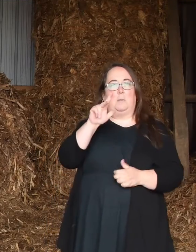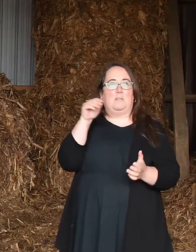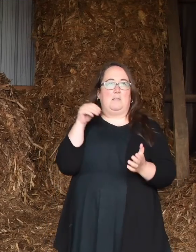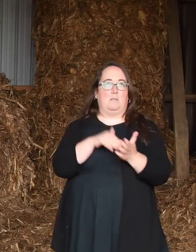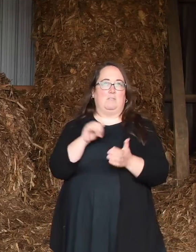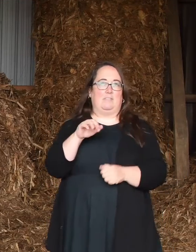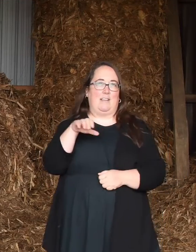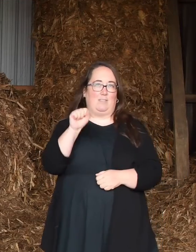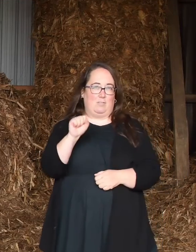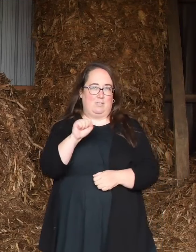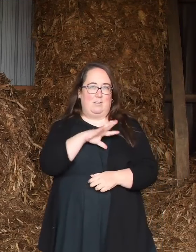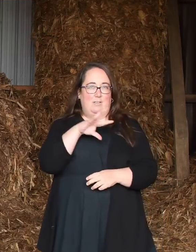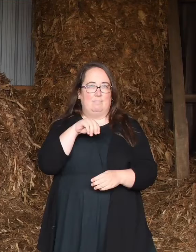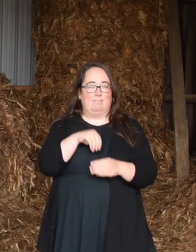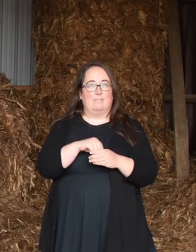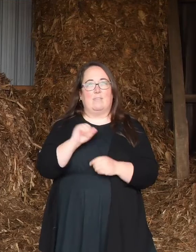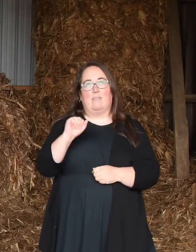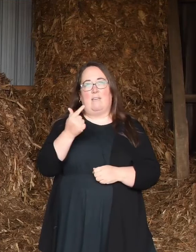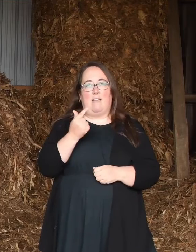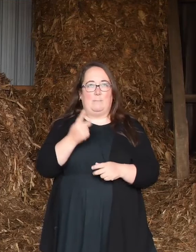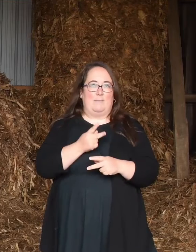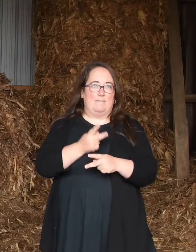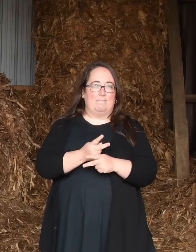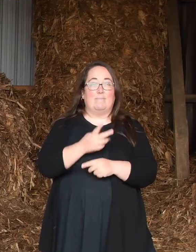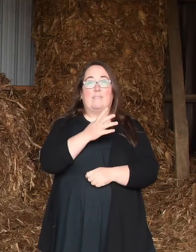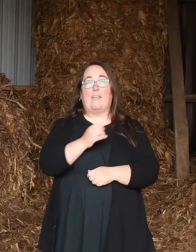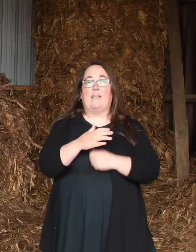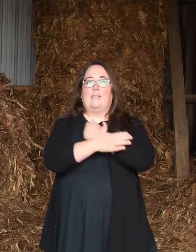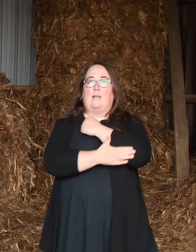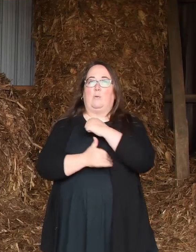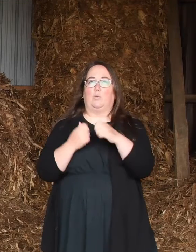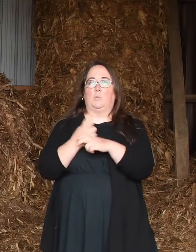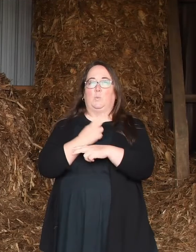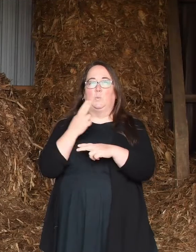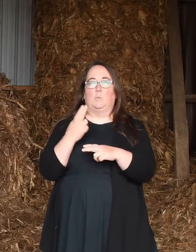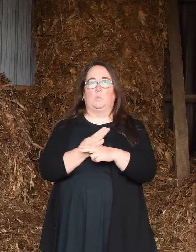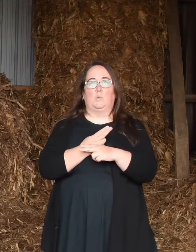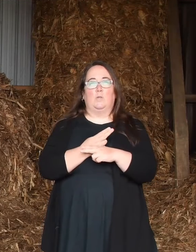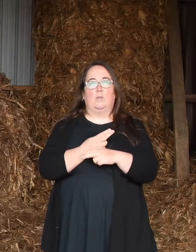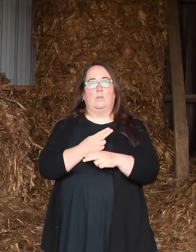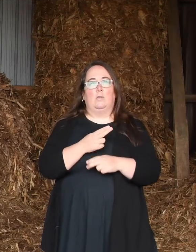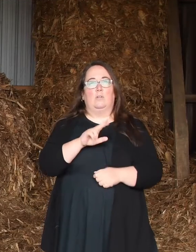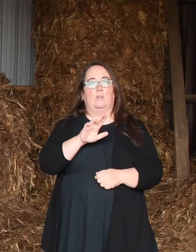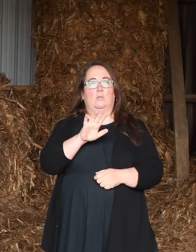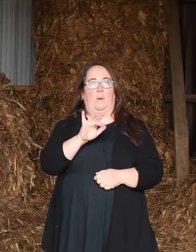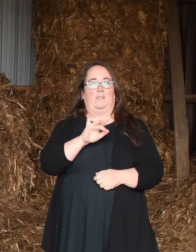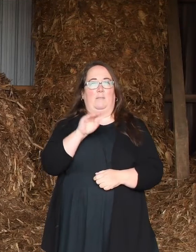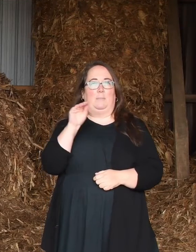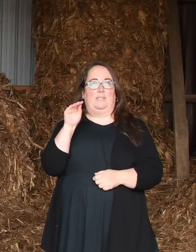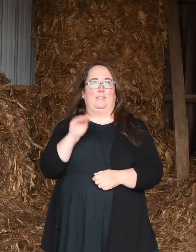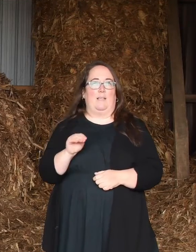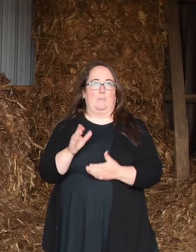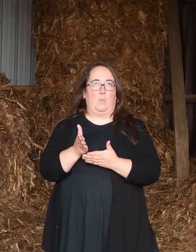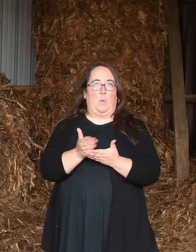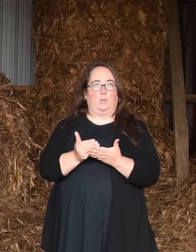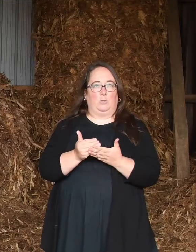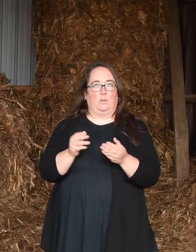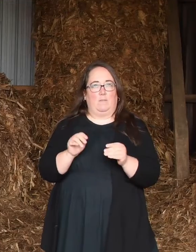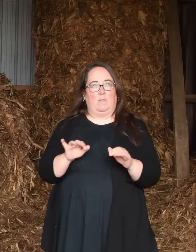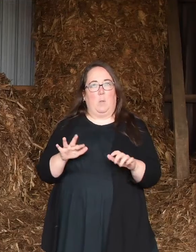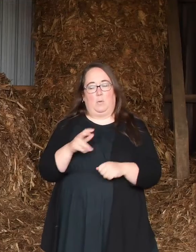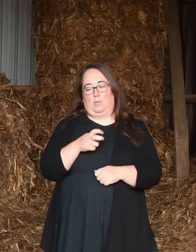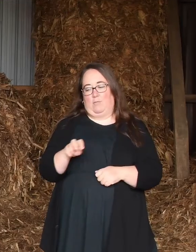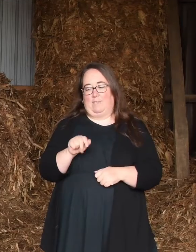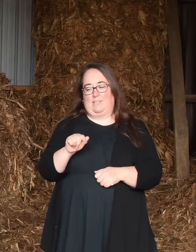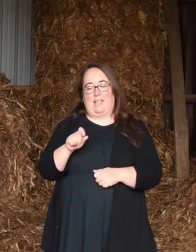23,000 acres in ag preservation, and the county uses a dedicated 25% portion of the local transfer